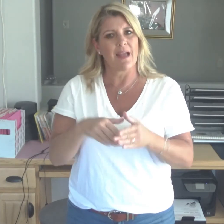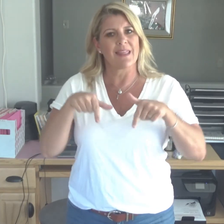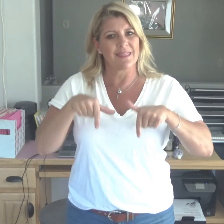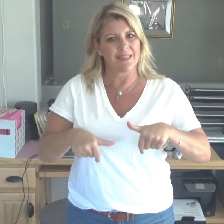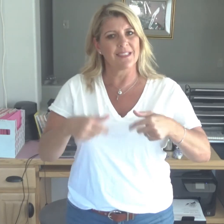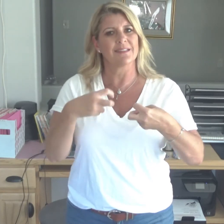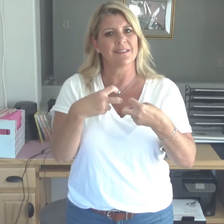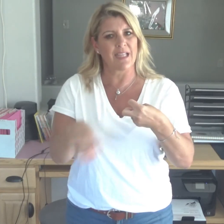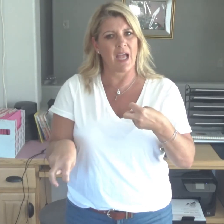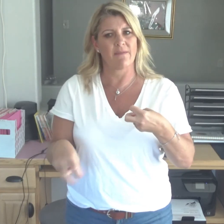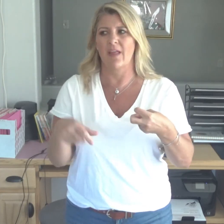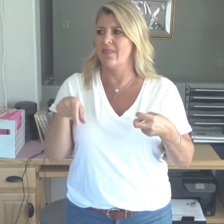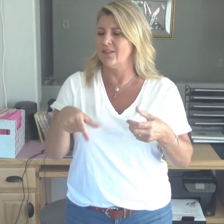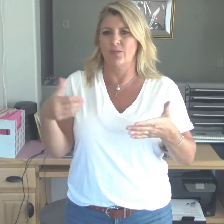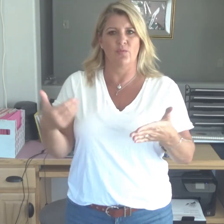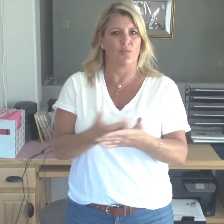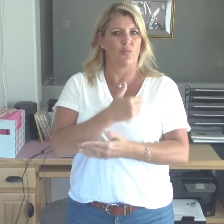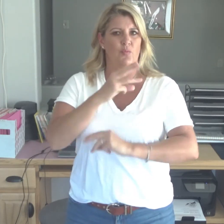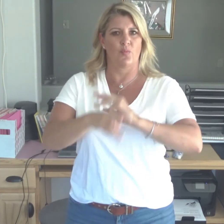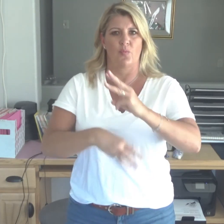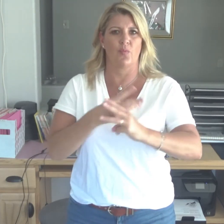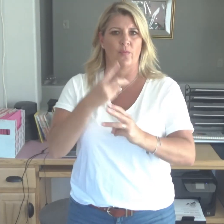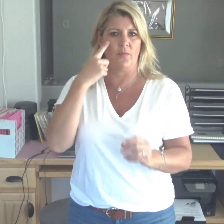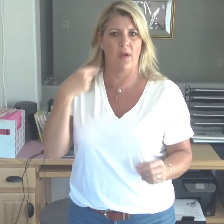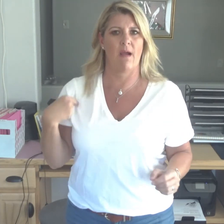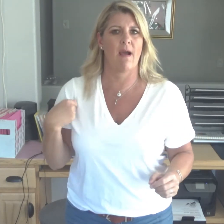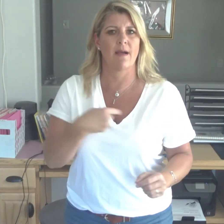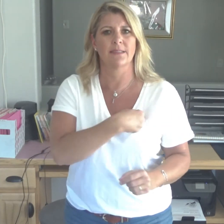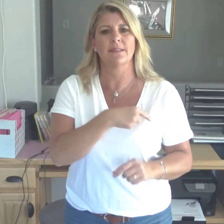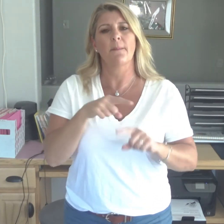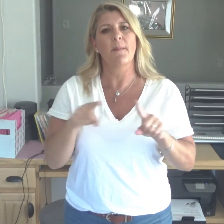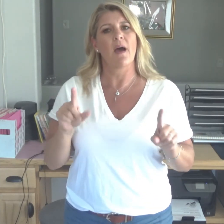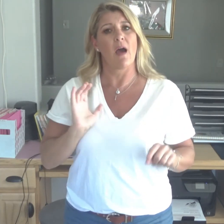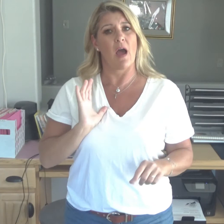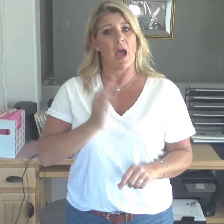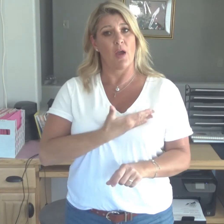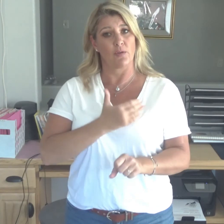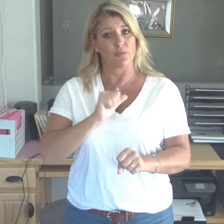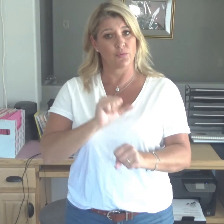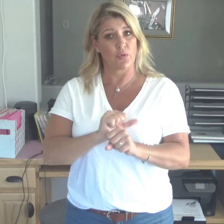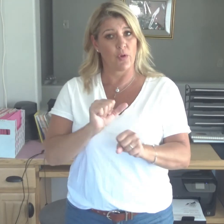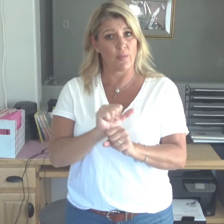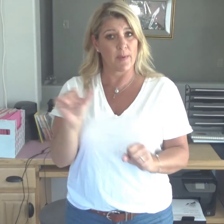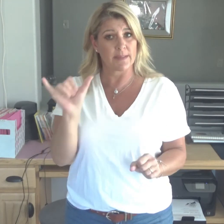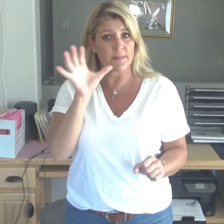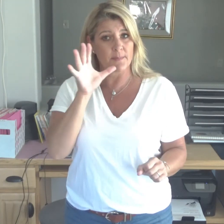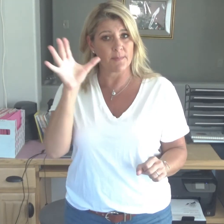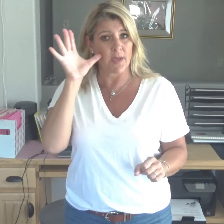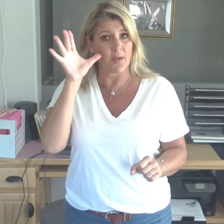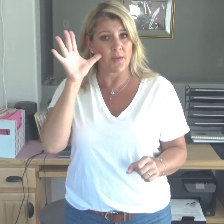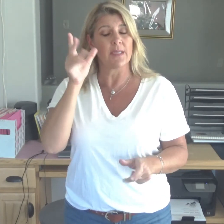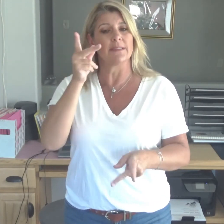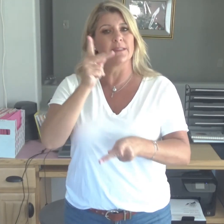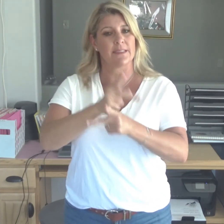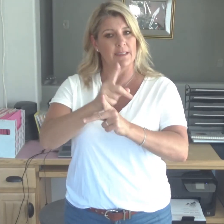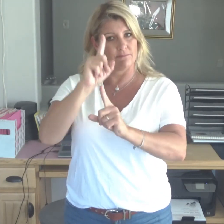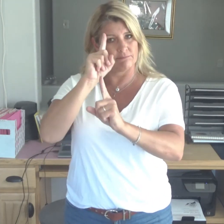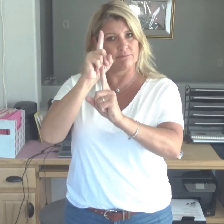succeed. Again, this is tough. This is a new world for us, but our job as